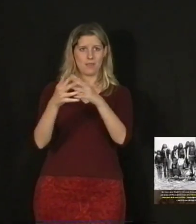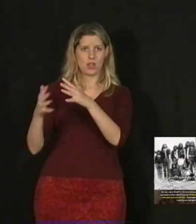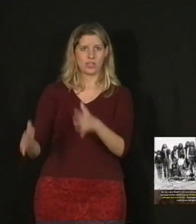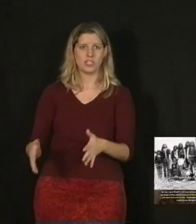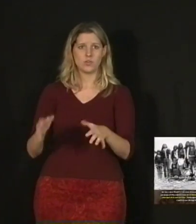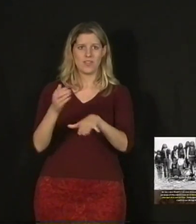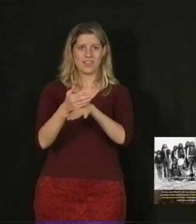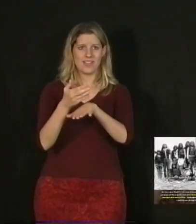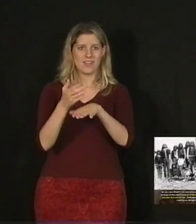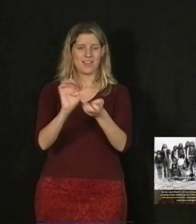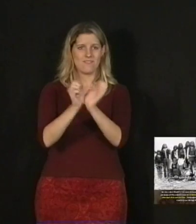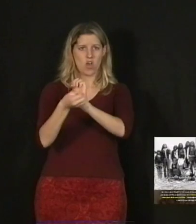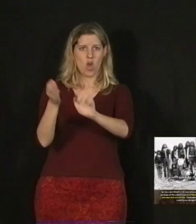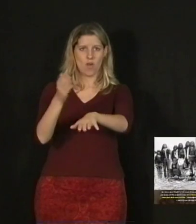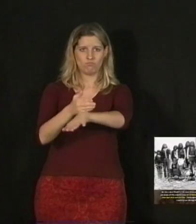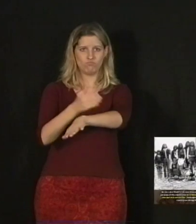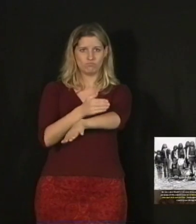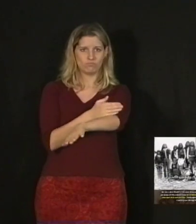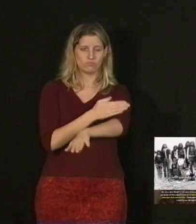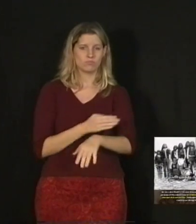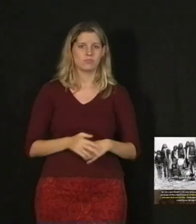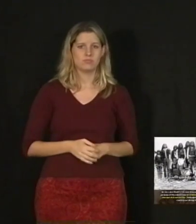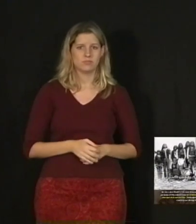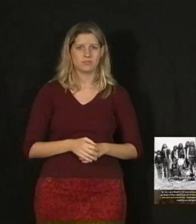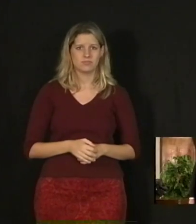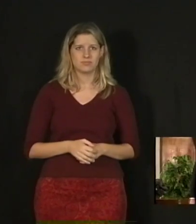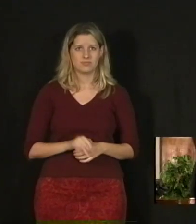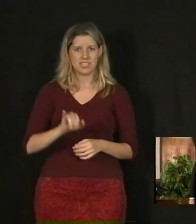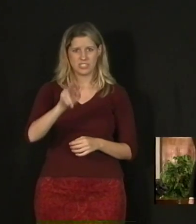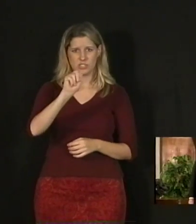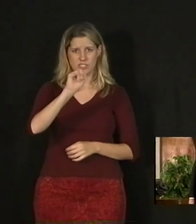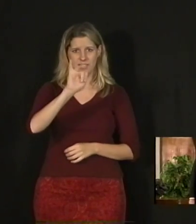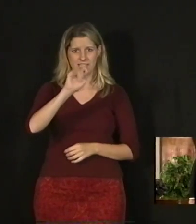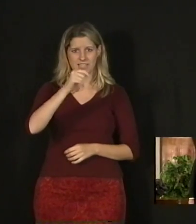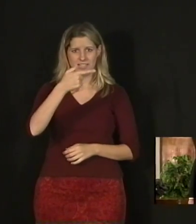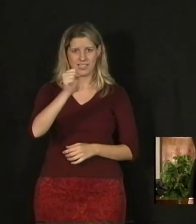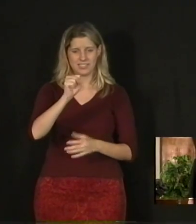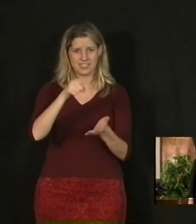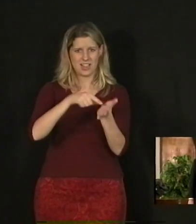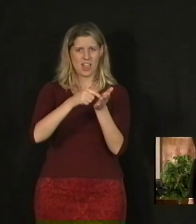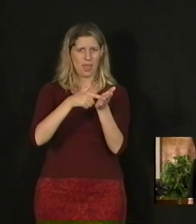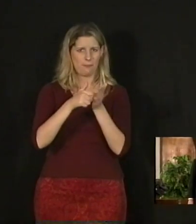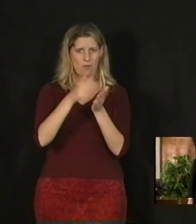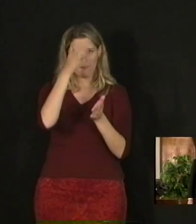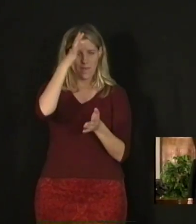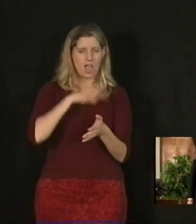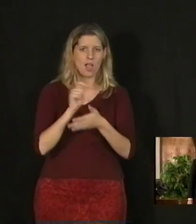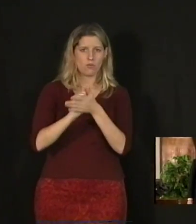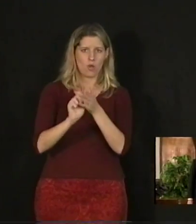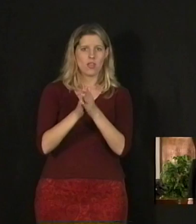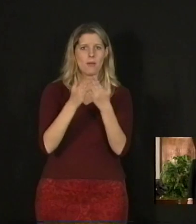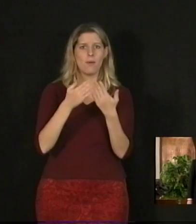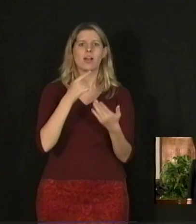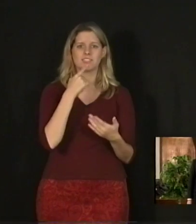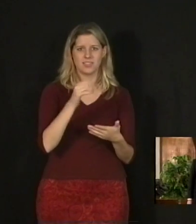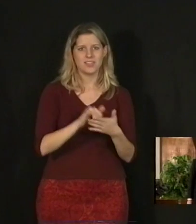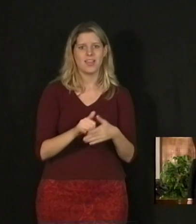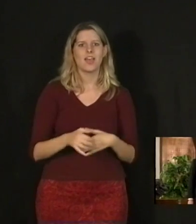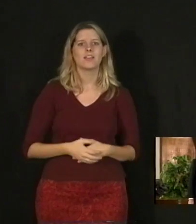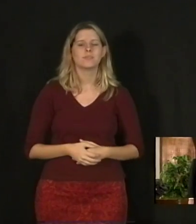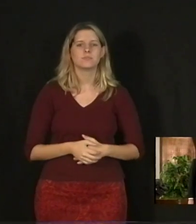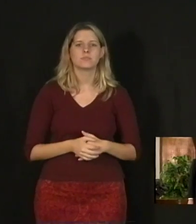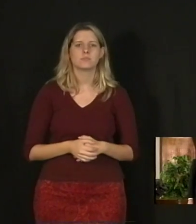who had evolved further. Peter Jennings, liberal Peter Jennings, wrote a book and mentioned this in